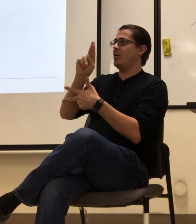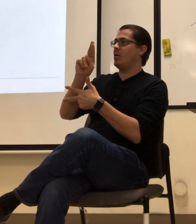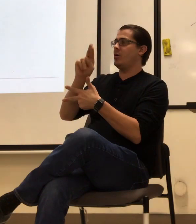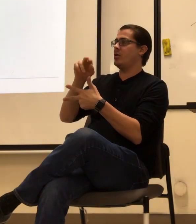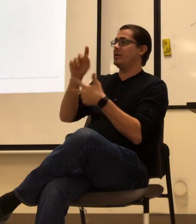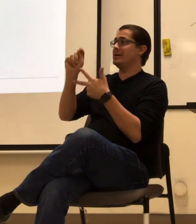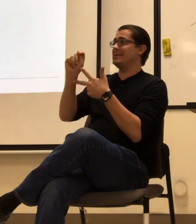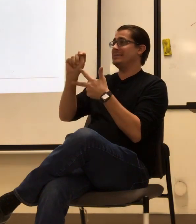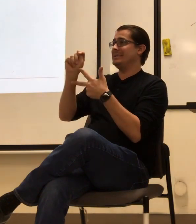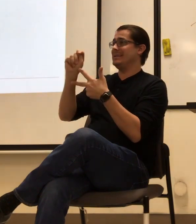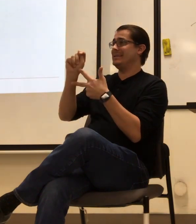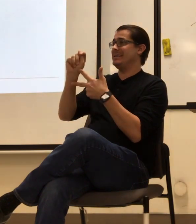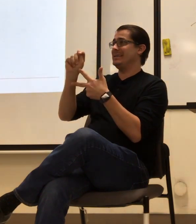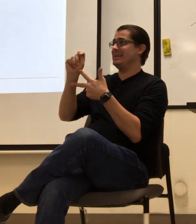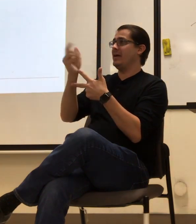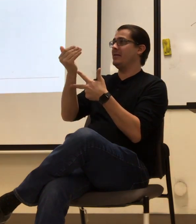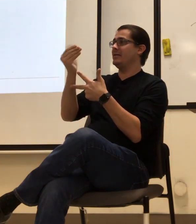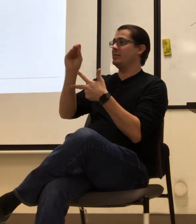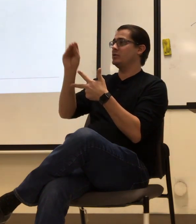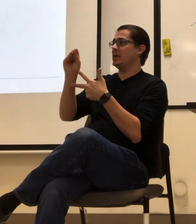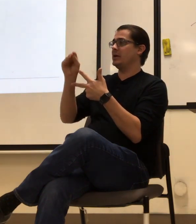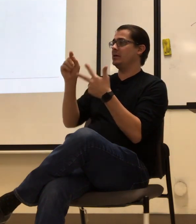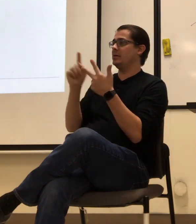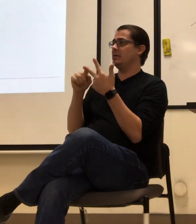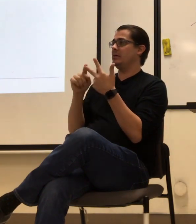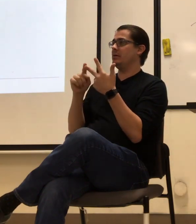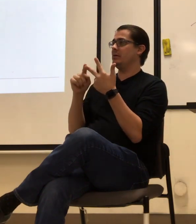The tRNA is 15%.